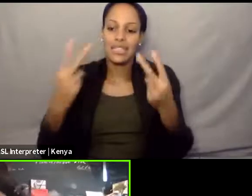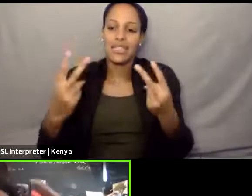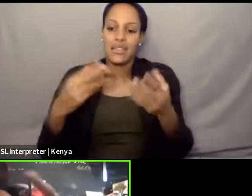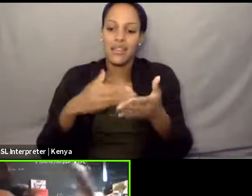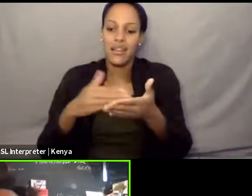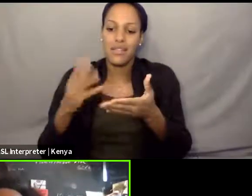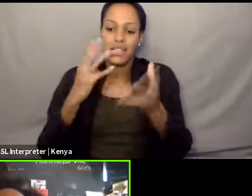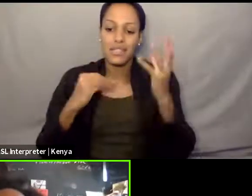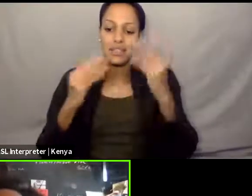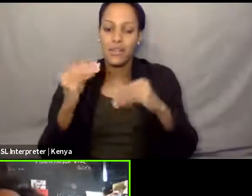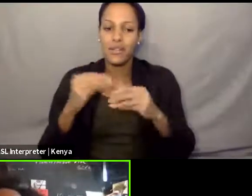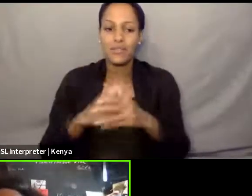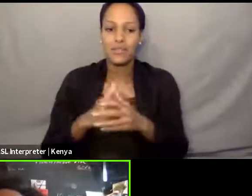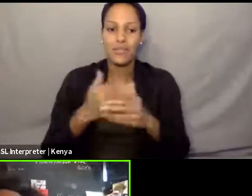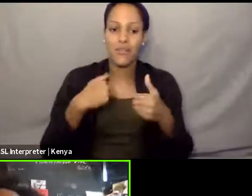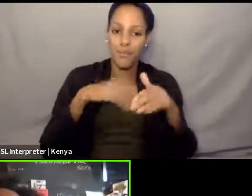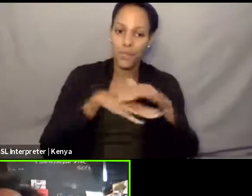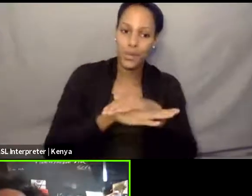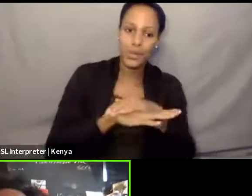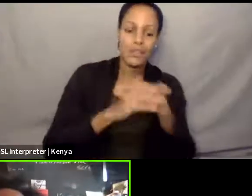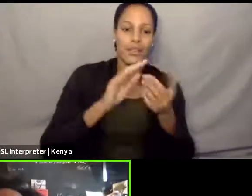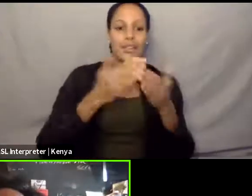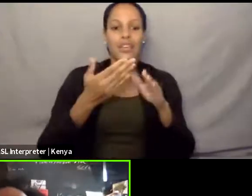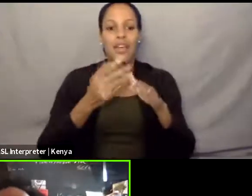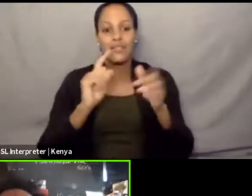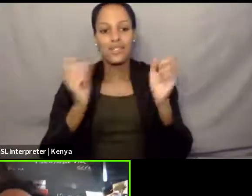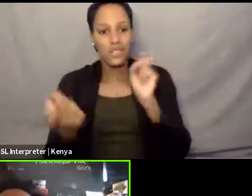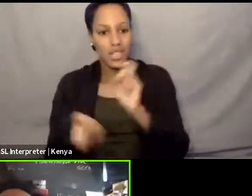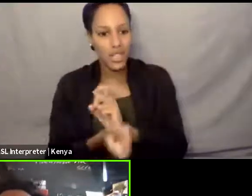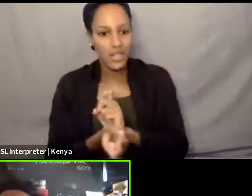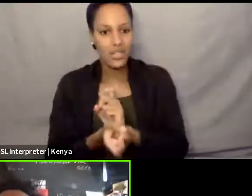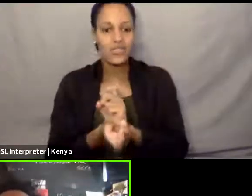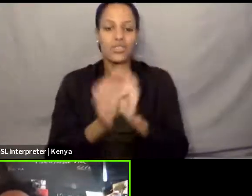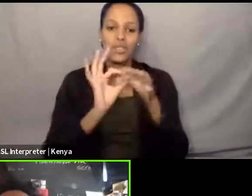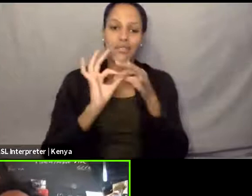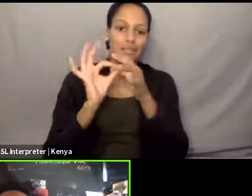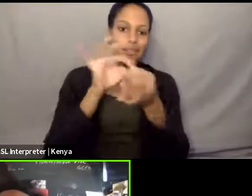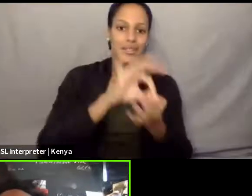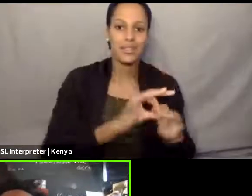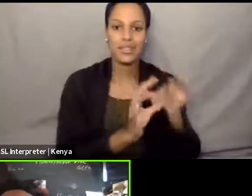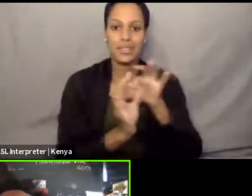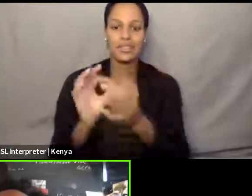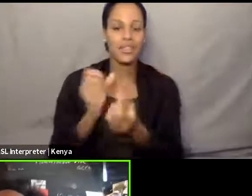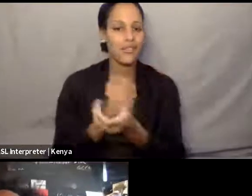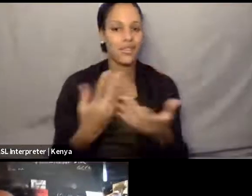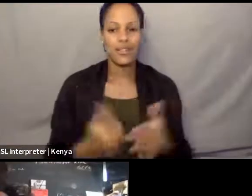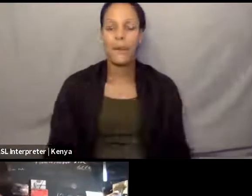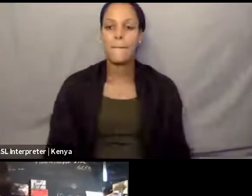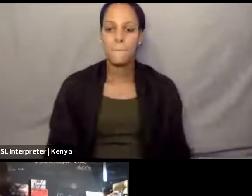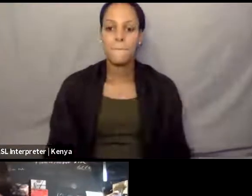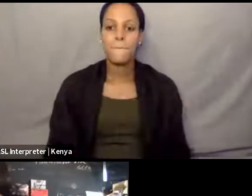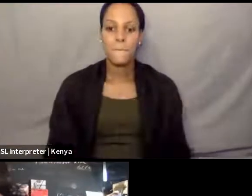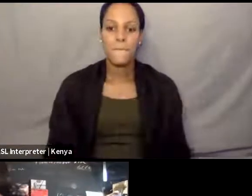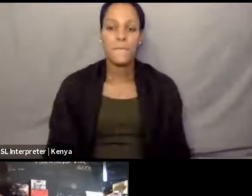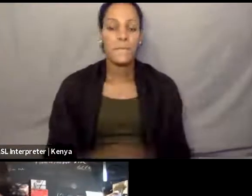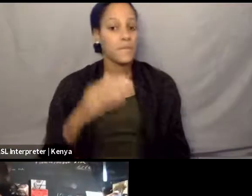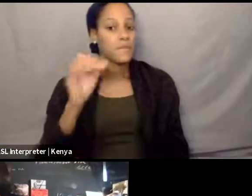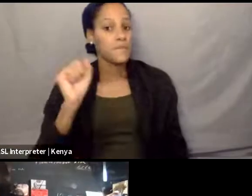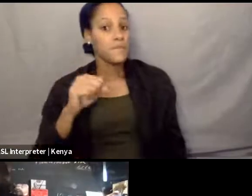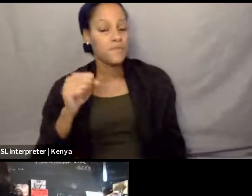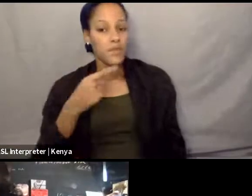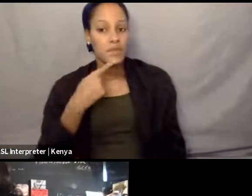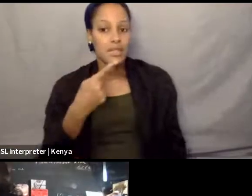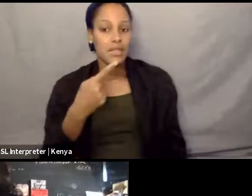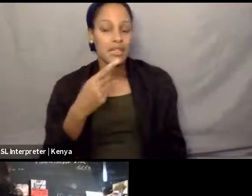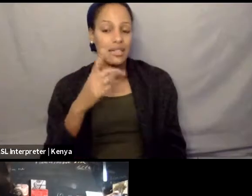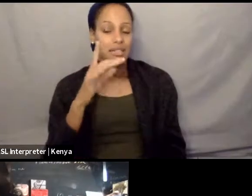birth and death and change and, you know, and interconnectedness and interdependence and all that stuff. Right. Yeah, so you say delight, and I think in one place